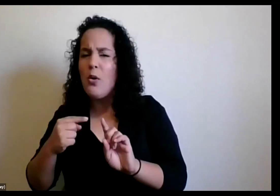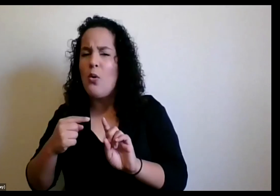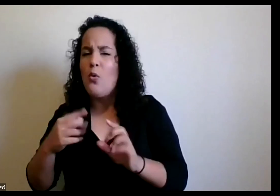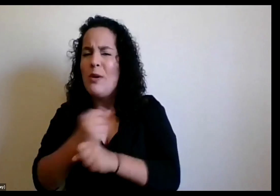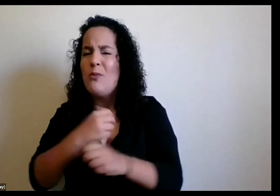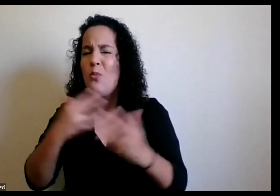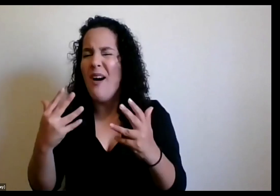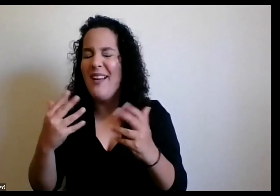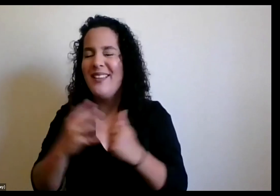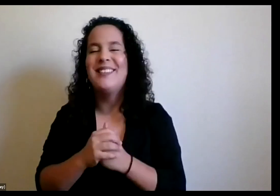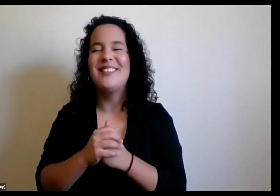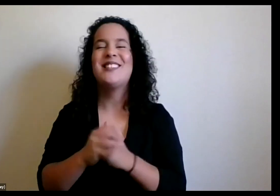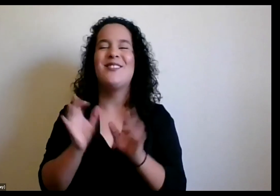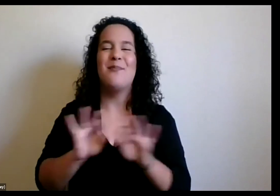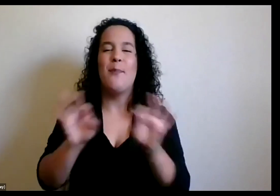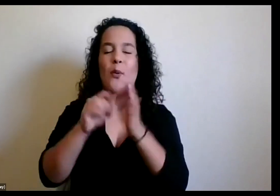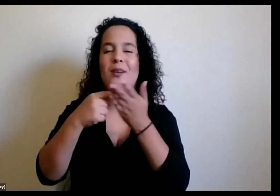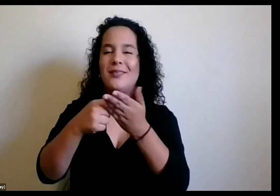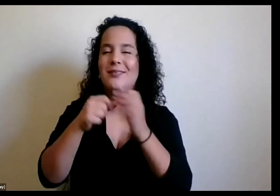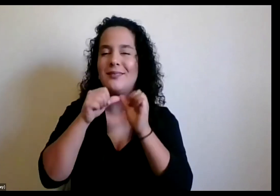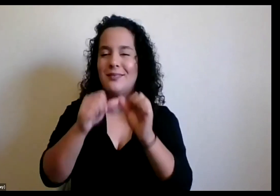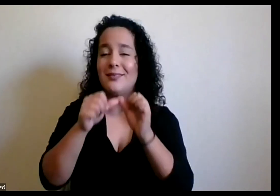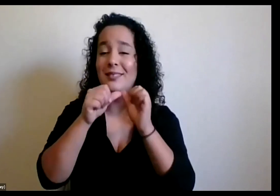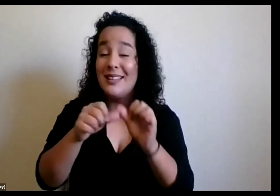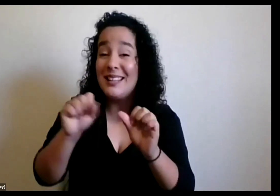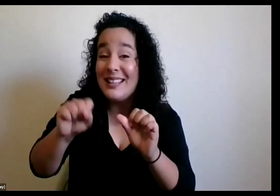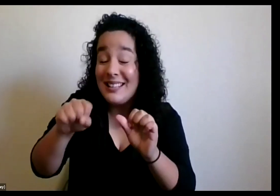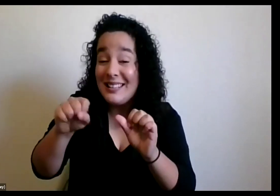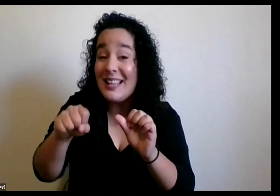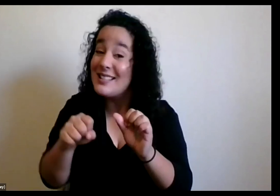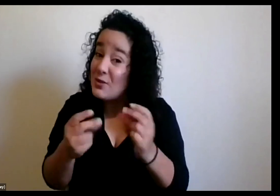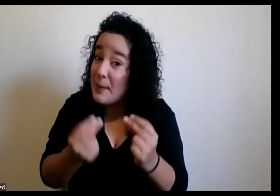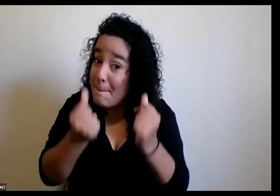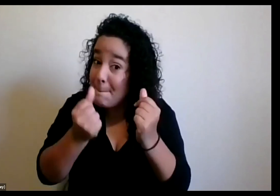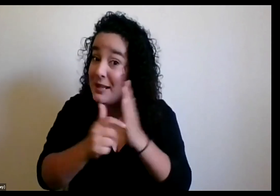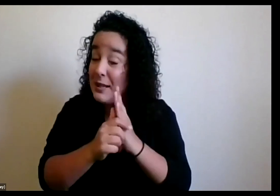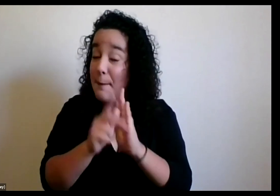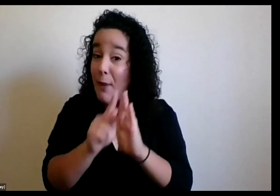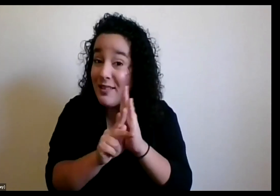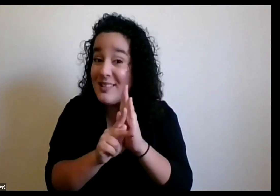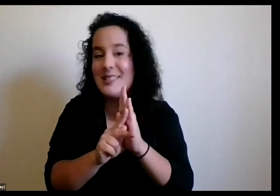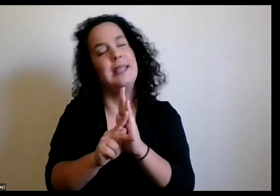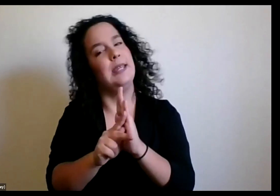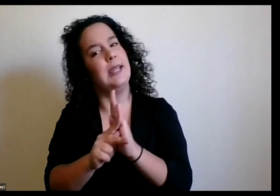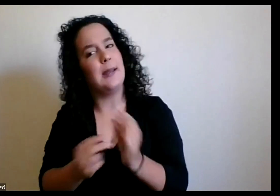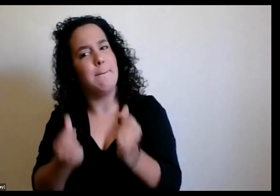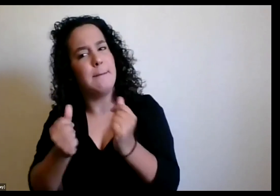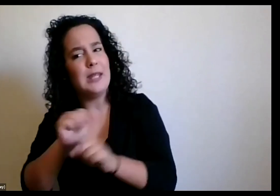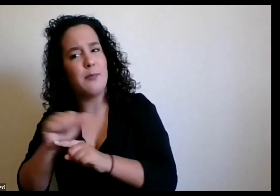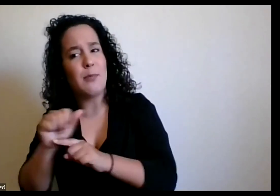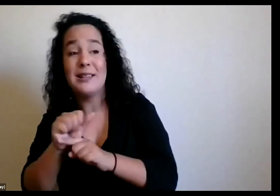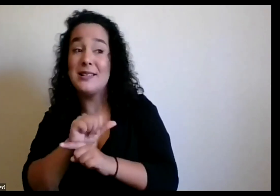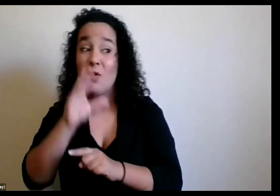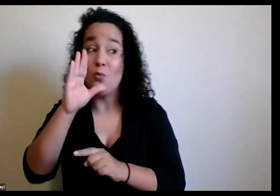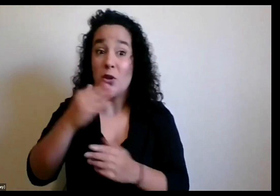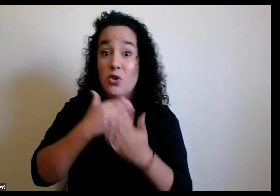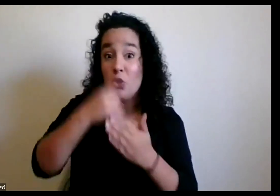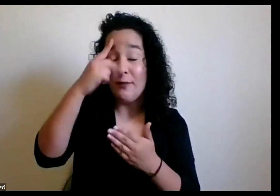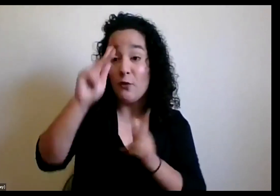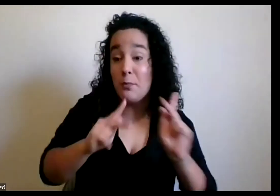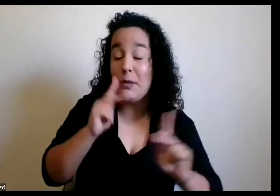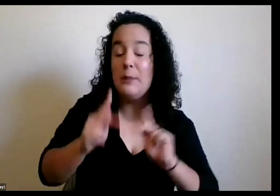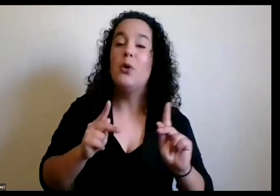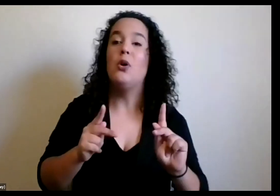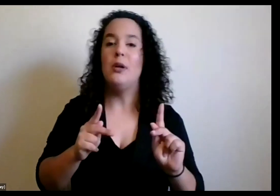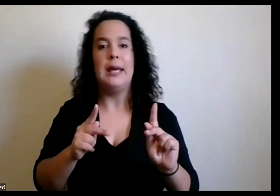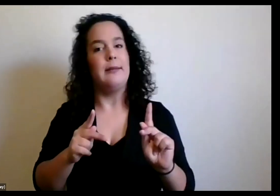conversations, and we have to really think about, yes, there's an immediate policy or there's an immediate practice that it will be good for people and it will make a difference, and we want to win that. And